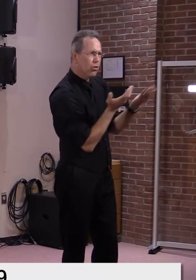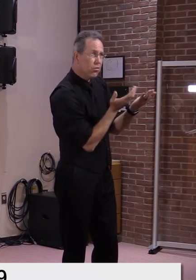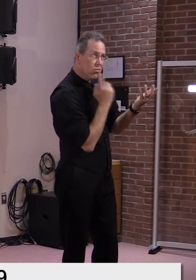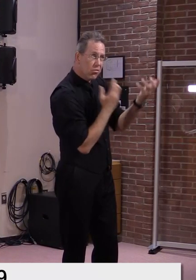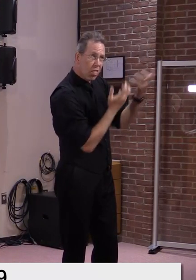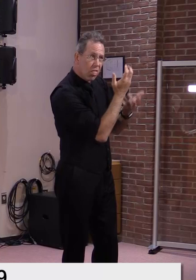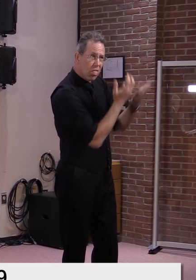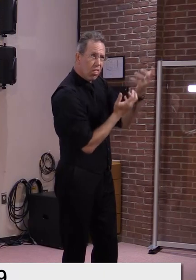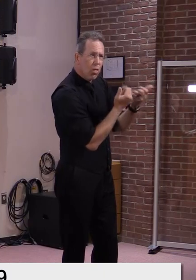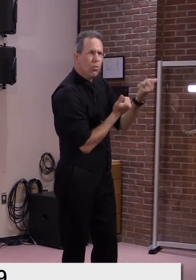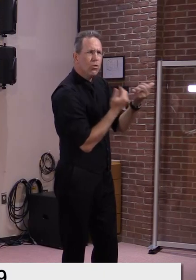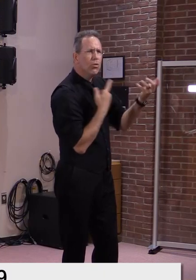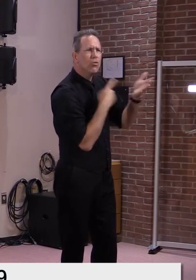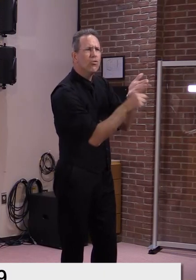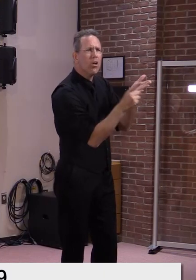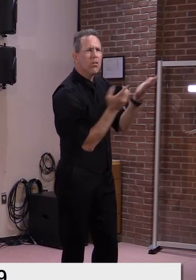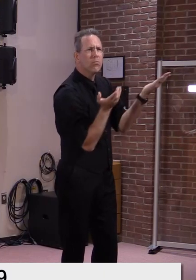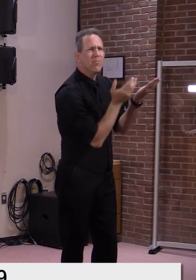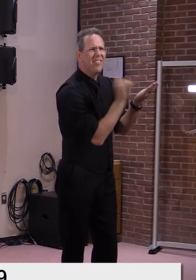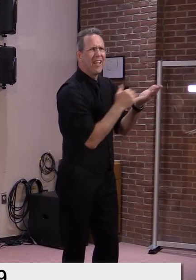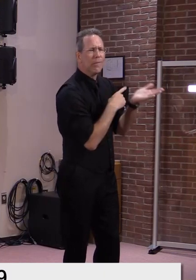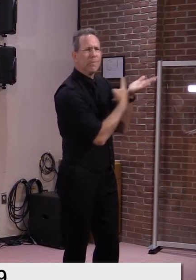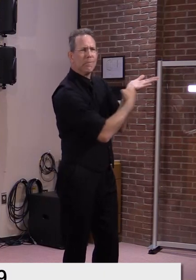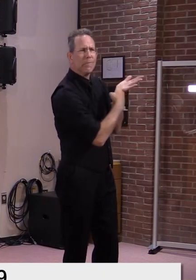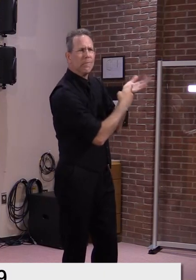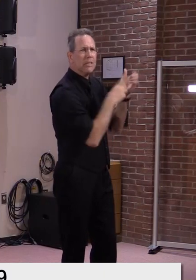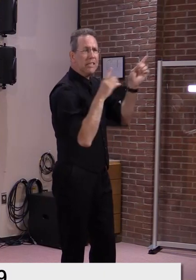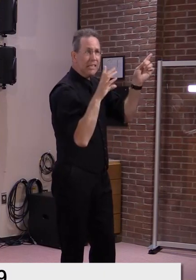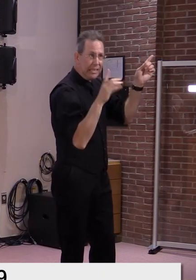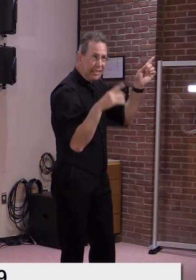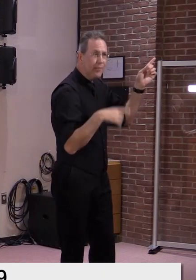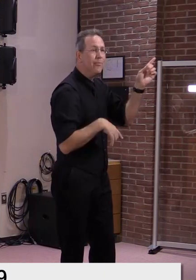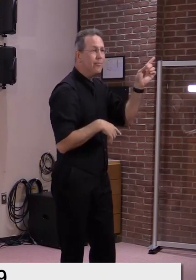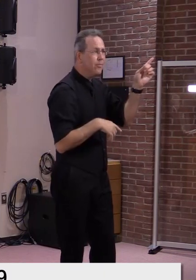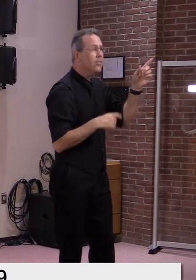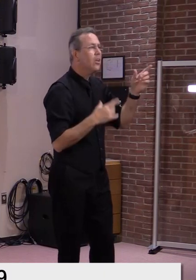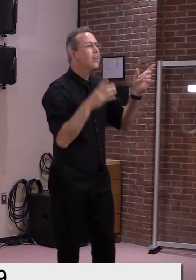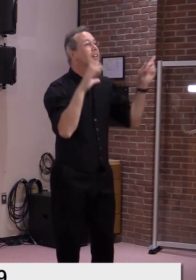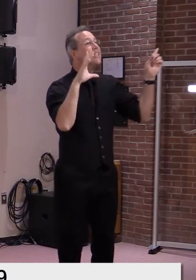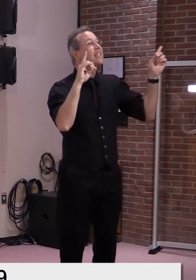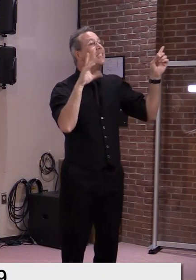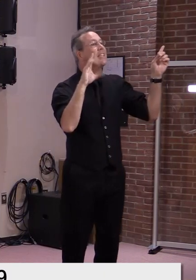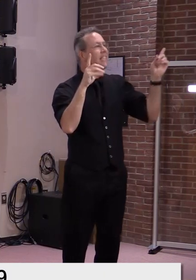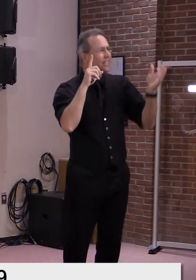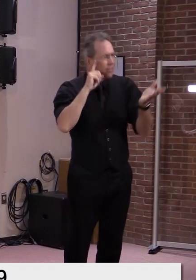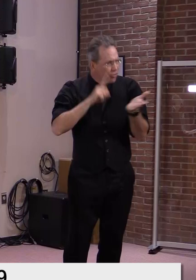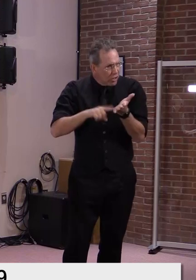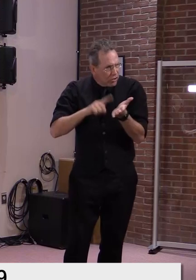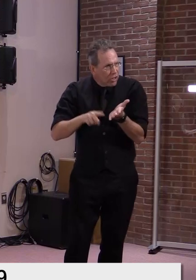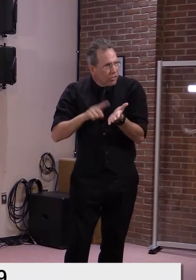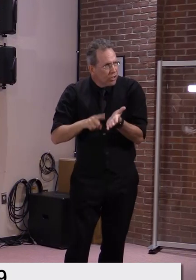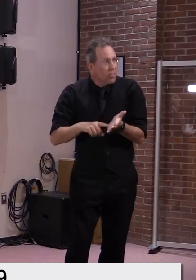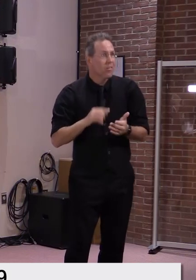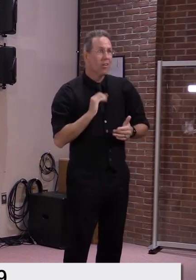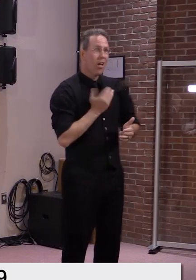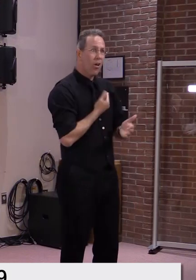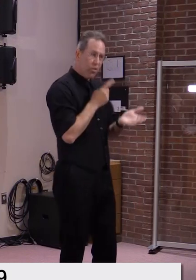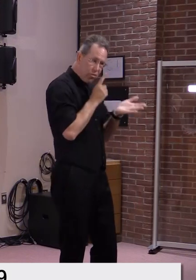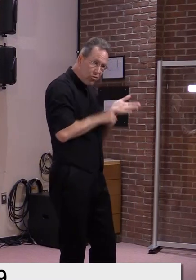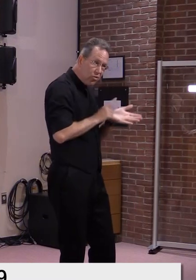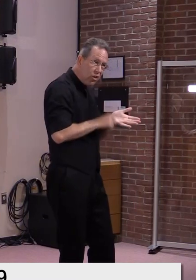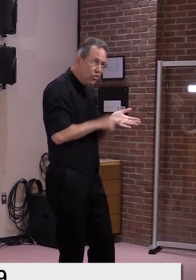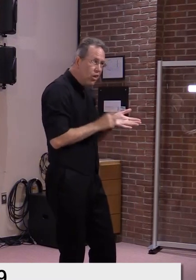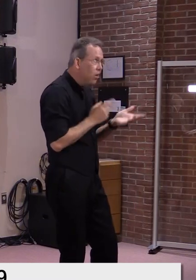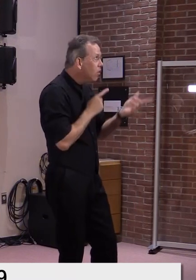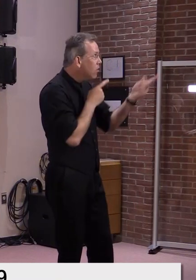vaccination numbers. This review, in collaboration with the CDC, did find duplicate reporting in one